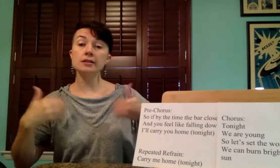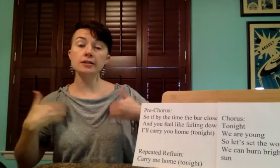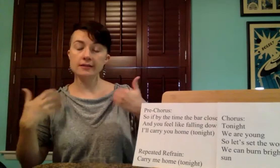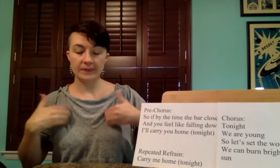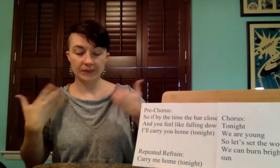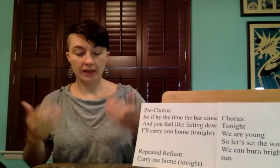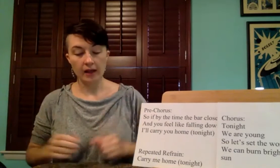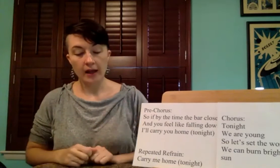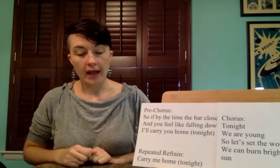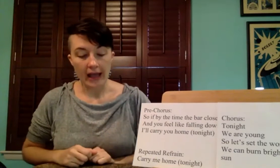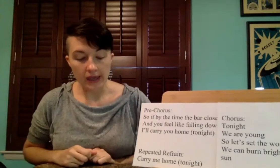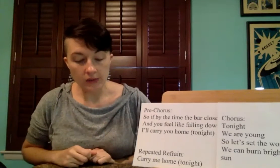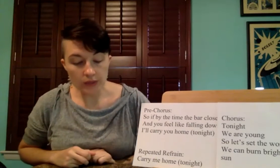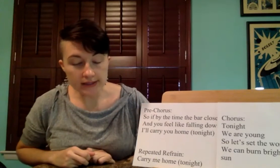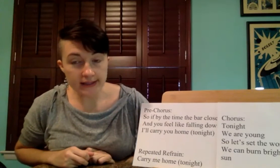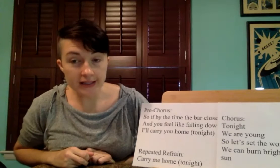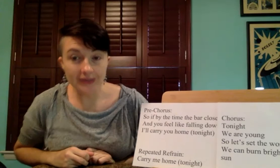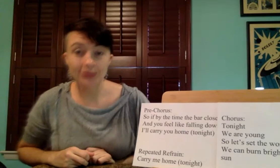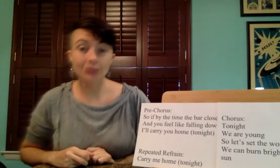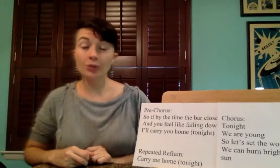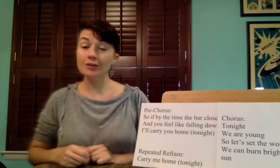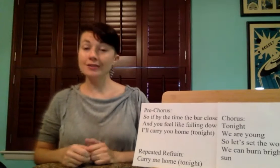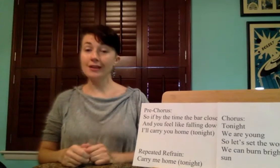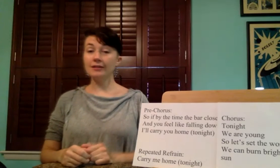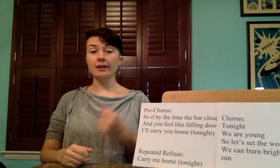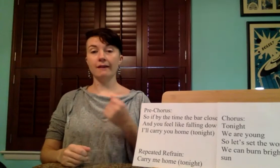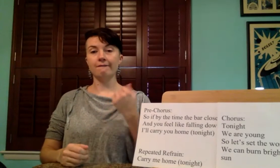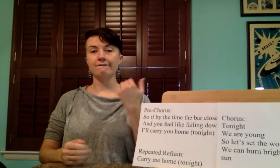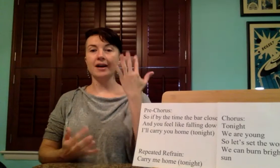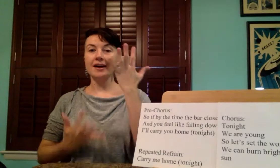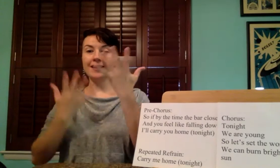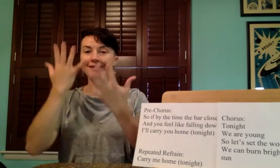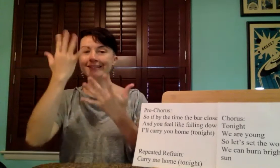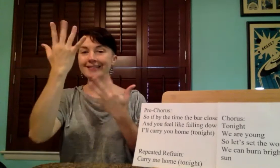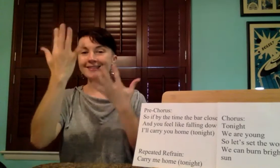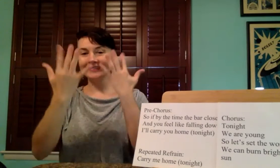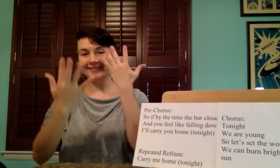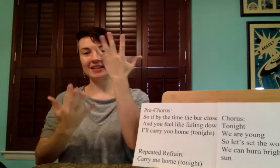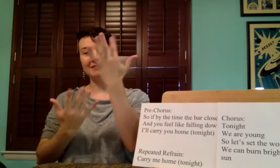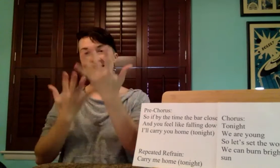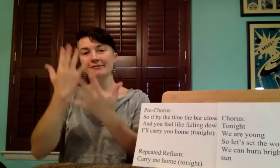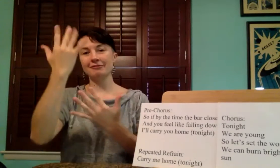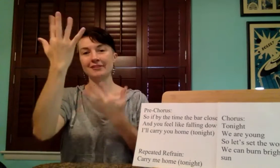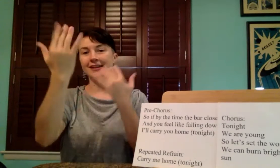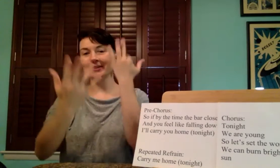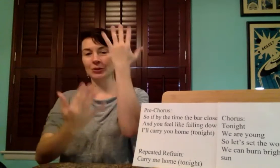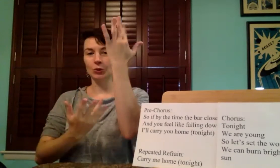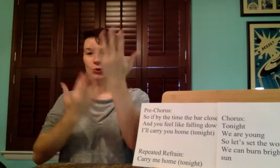young. And we set the world on fire. Love the sign for fire.